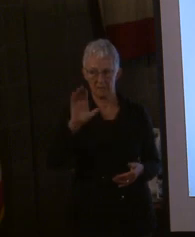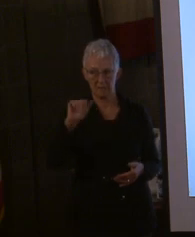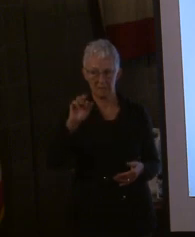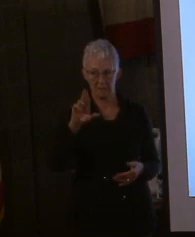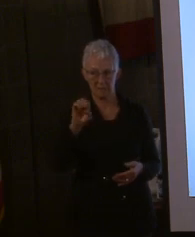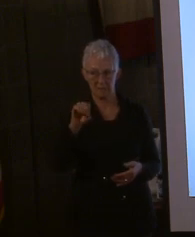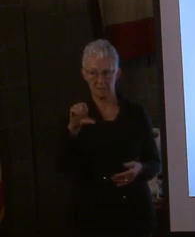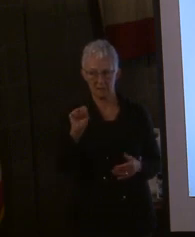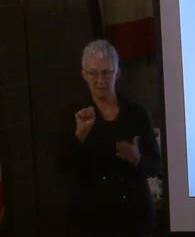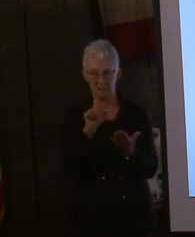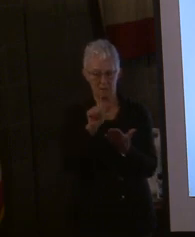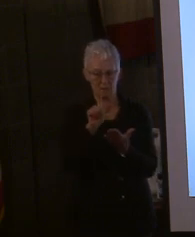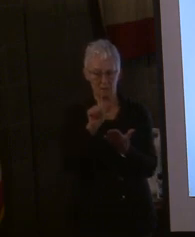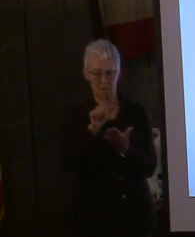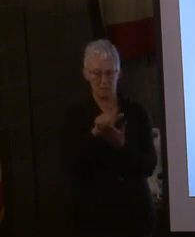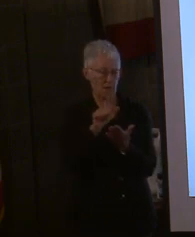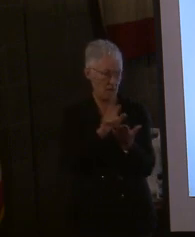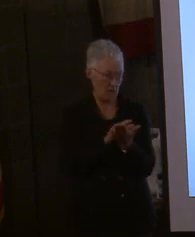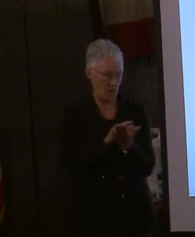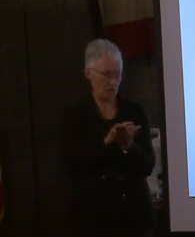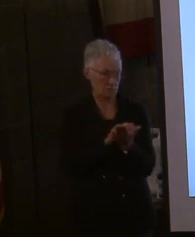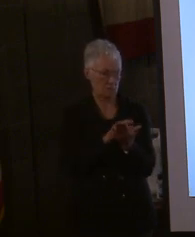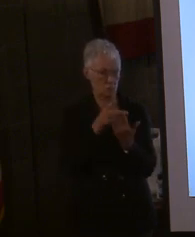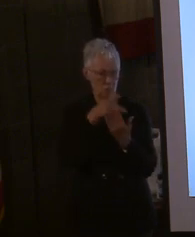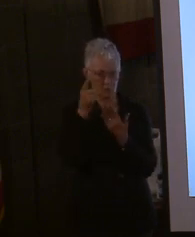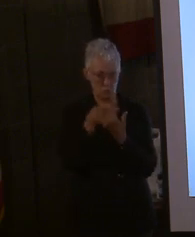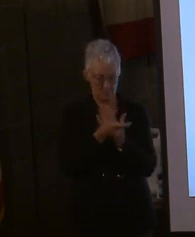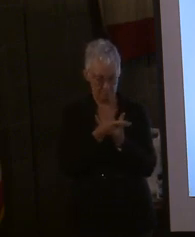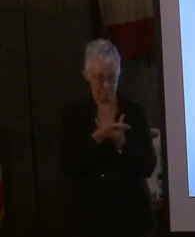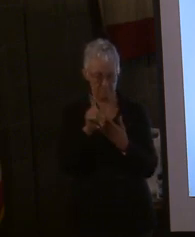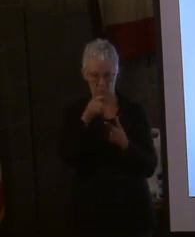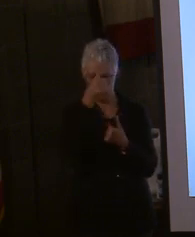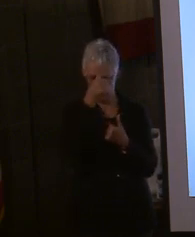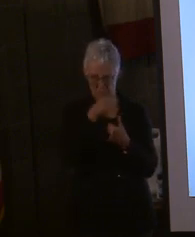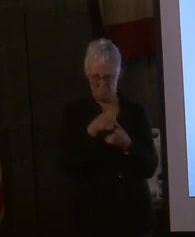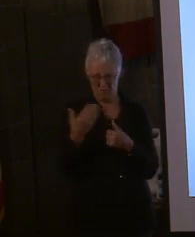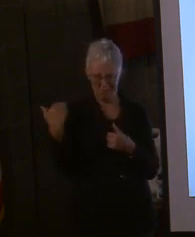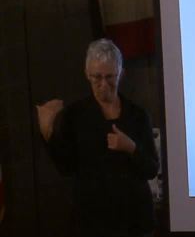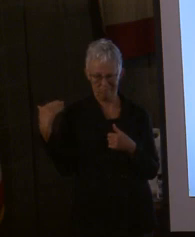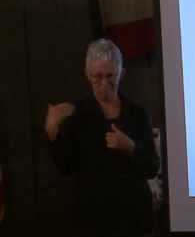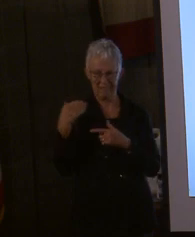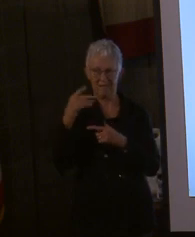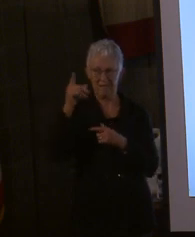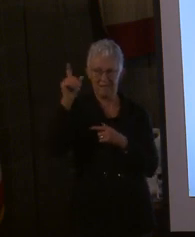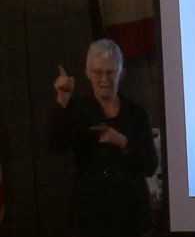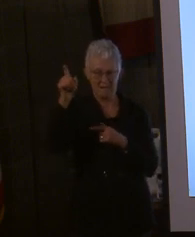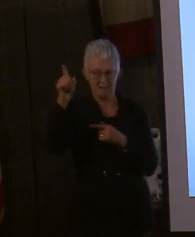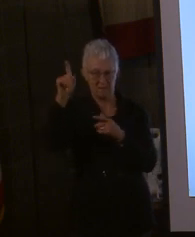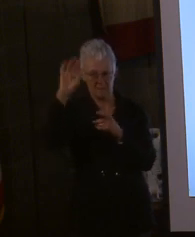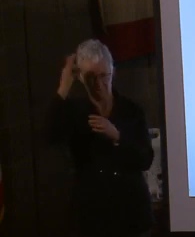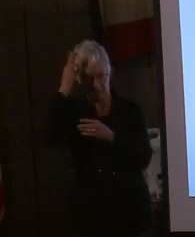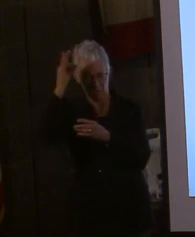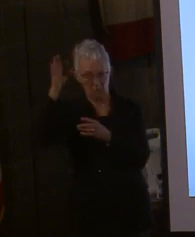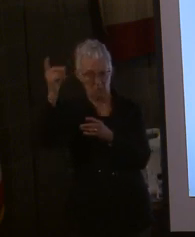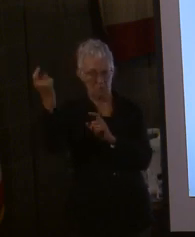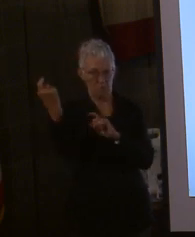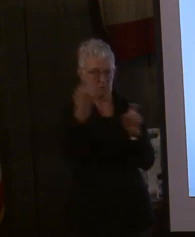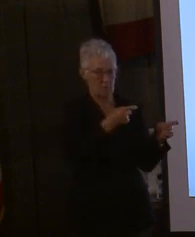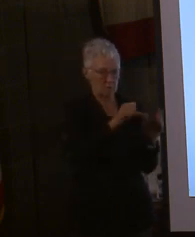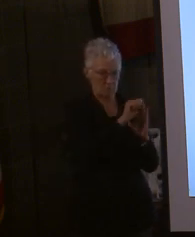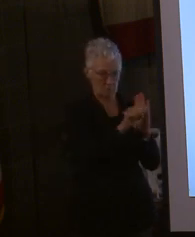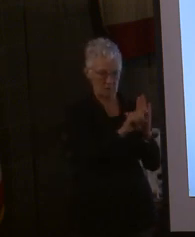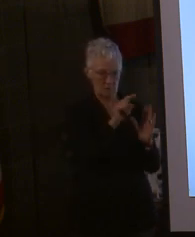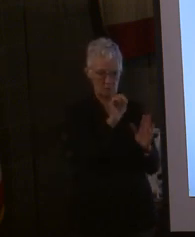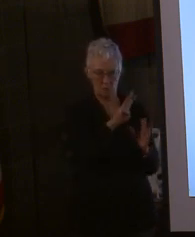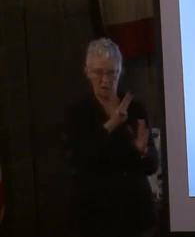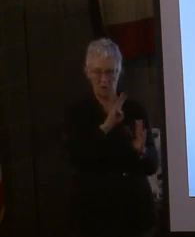program. You may recall earlier this year, when the federal government gave the state of Nebraska a little over $1 billion, we had a